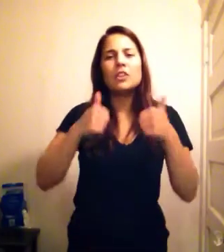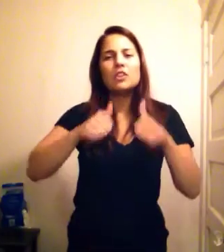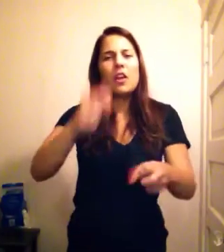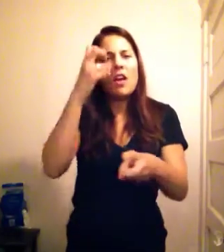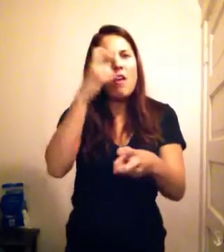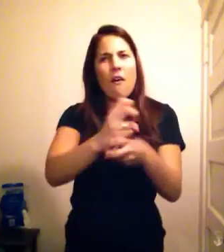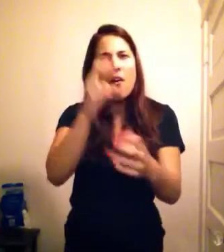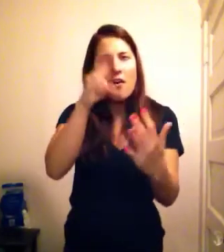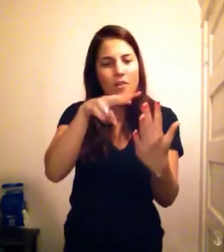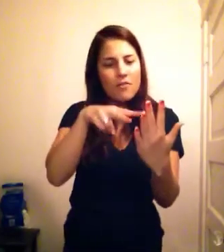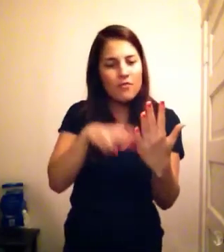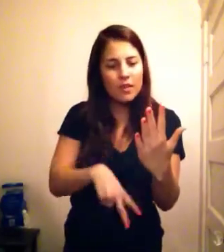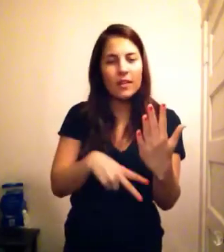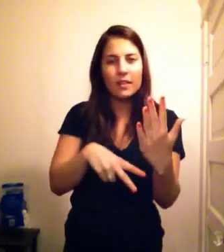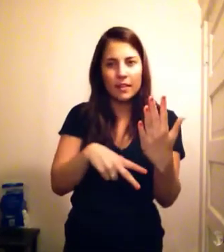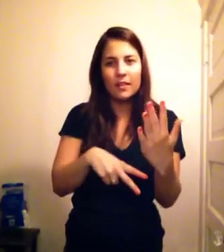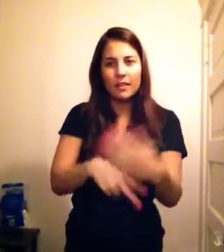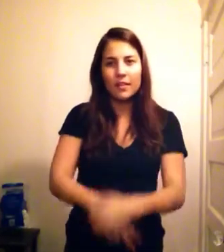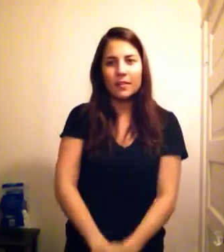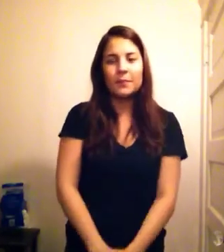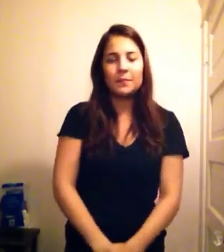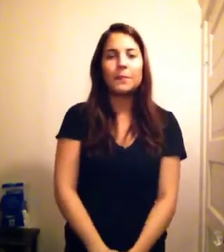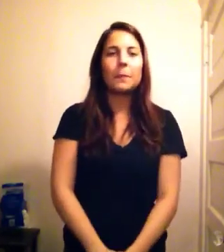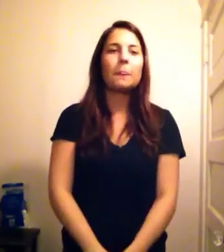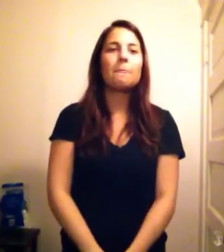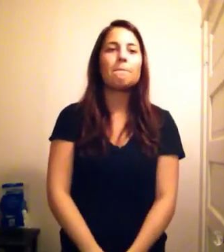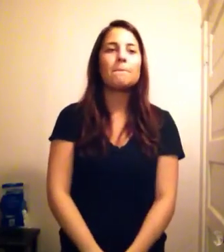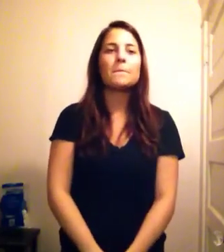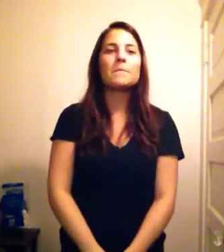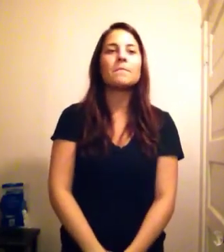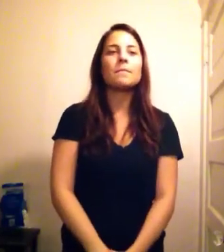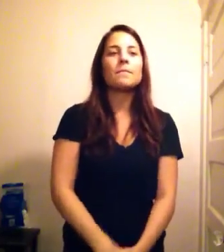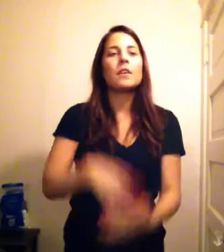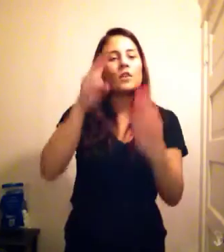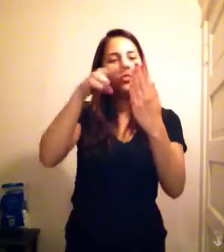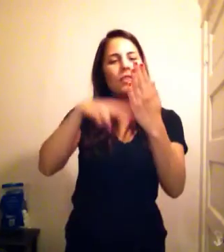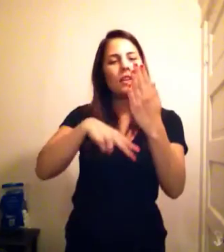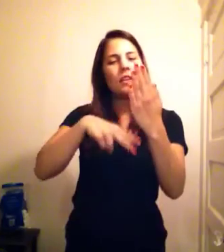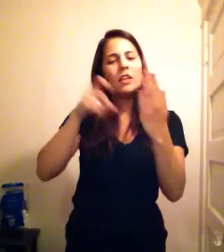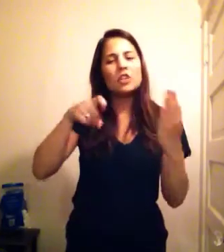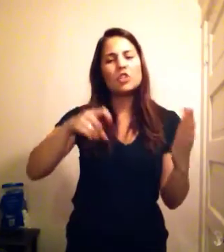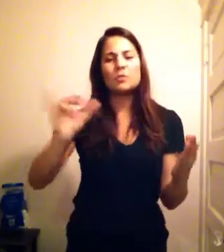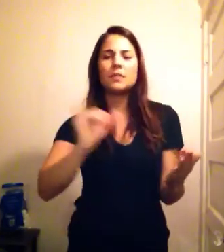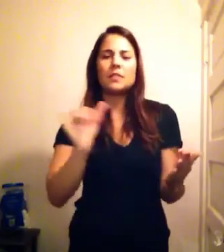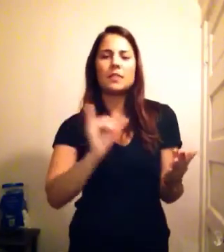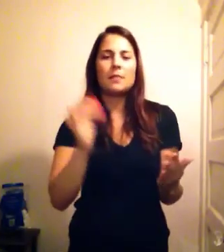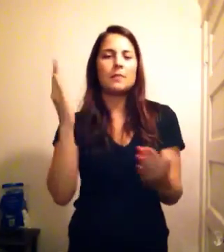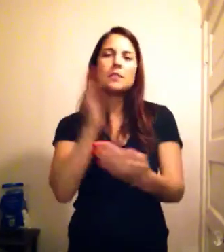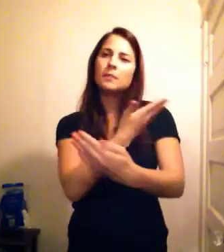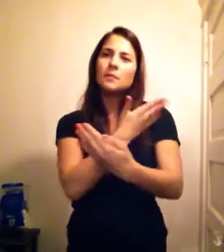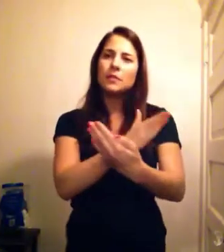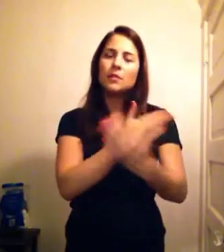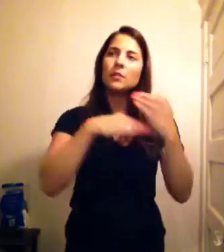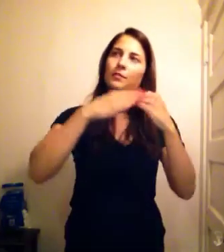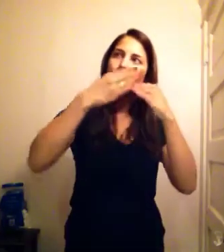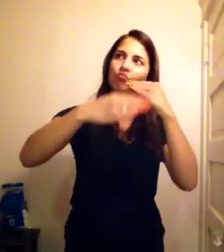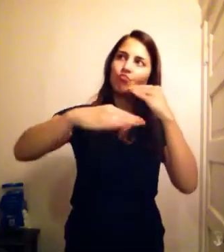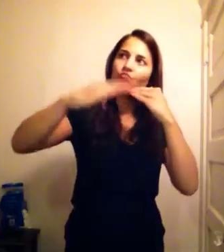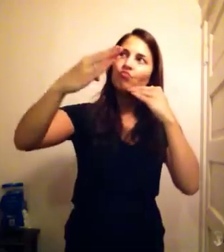writing should flow like a beautiful musical orchestra piece. You should be able to quickly determine the tone, the